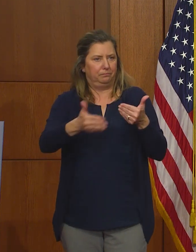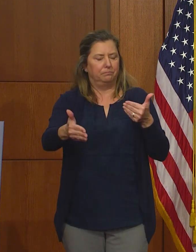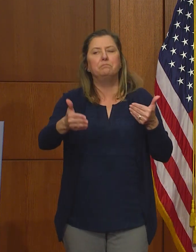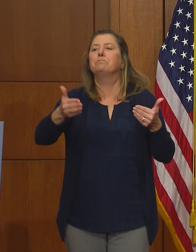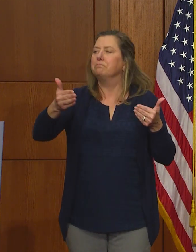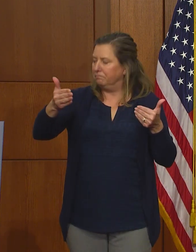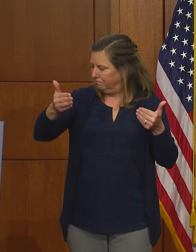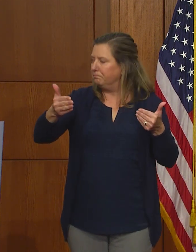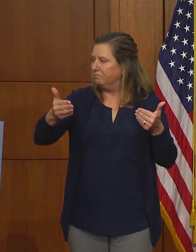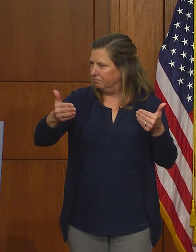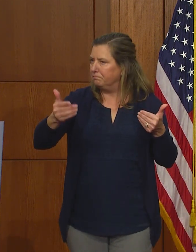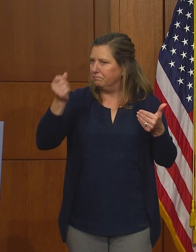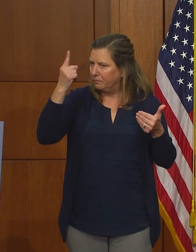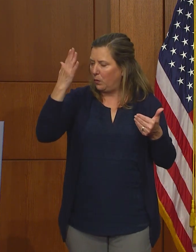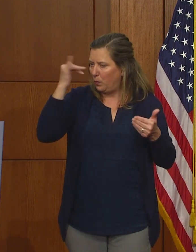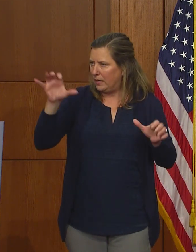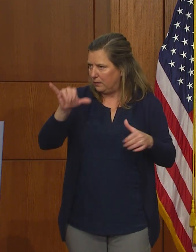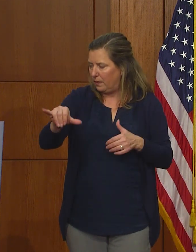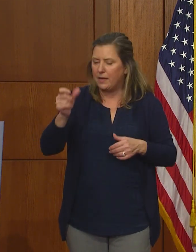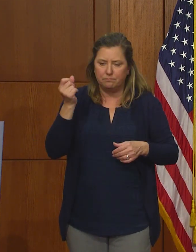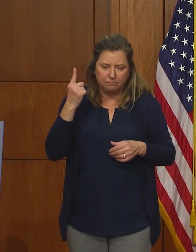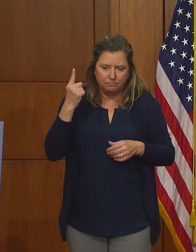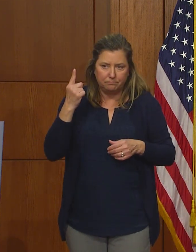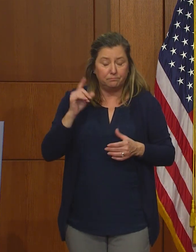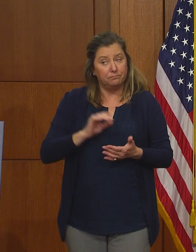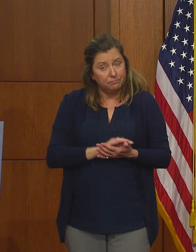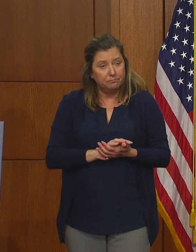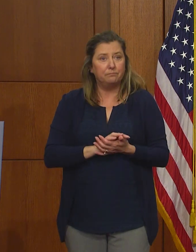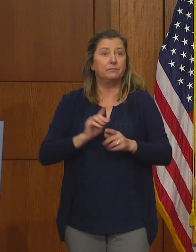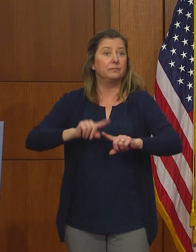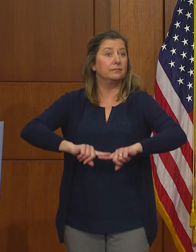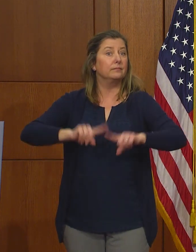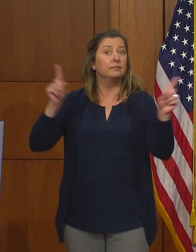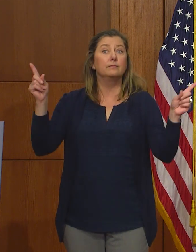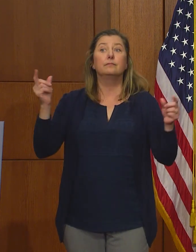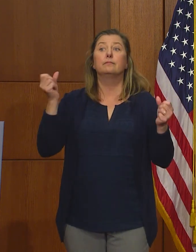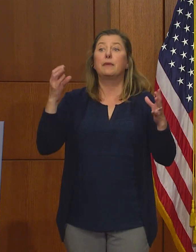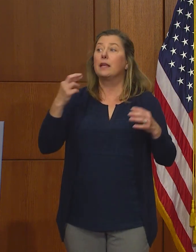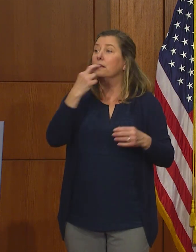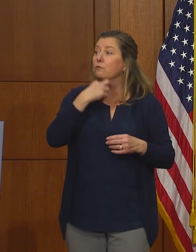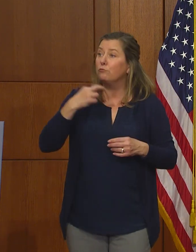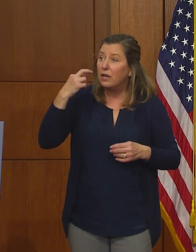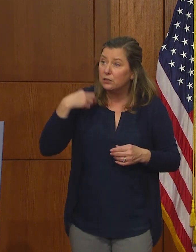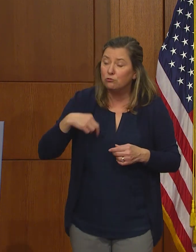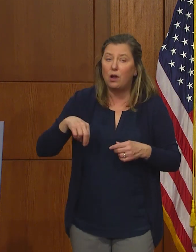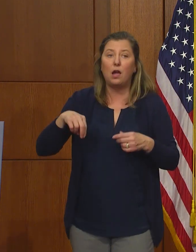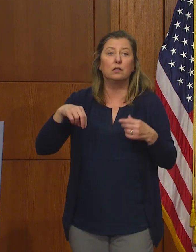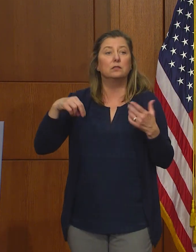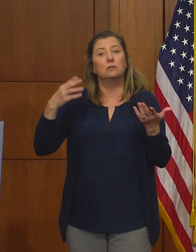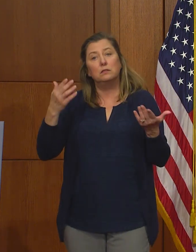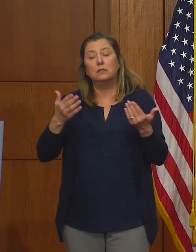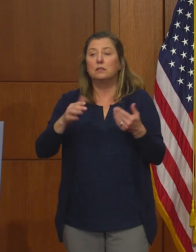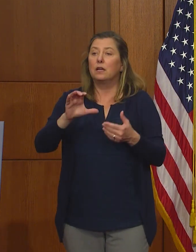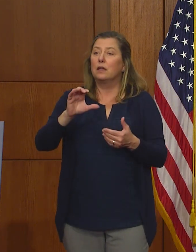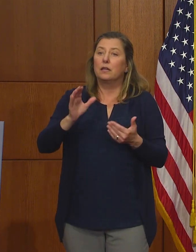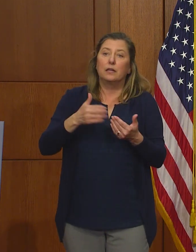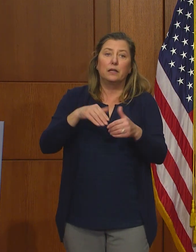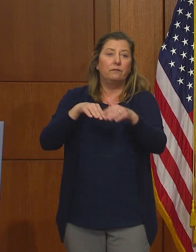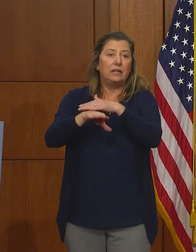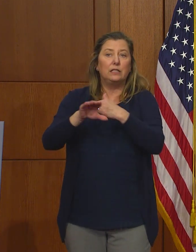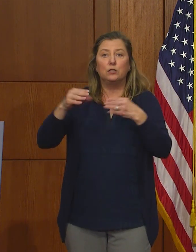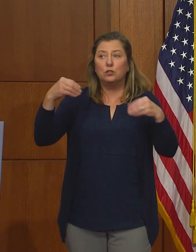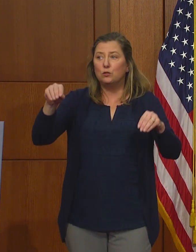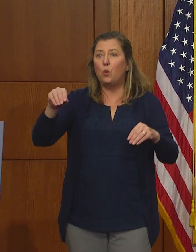certainly respect and understand why they did that. However, given the fact that many restaurants and convenience stores are struggling